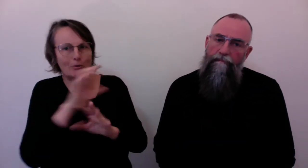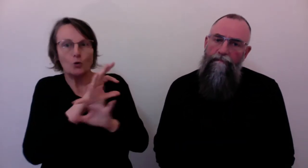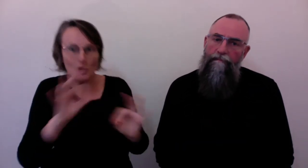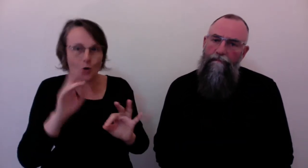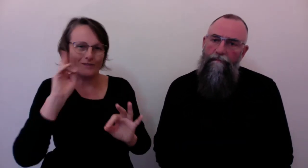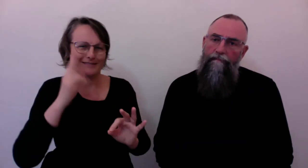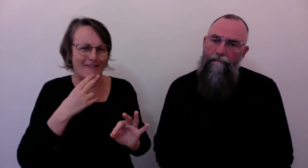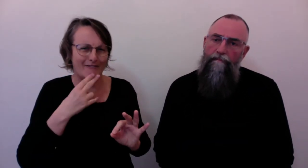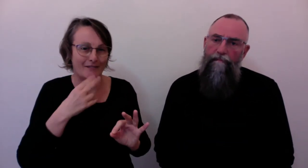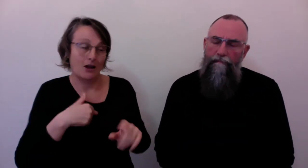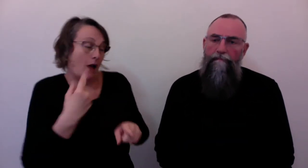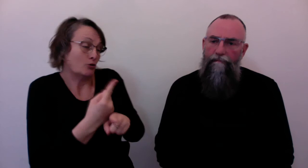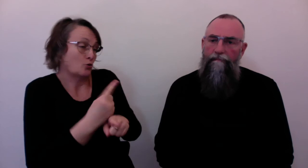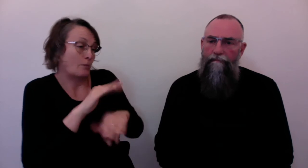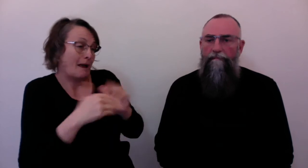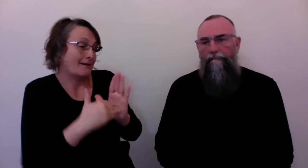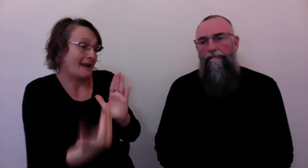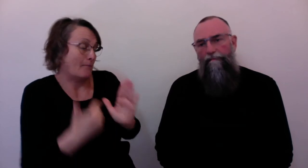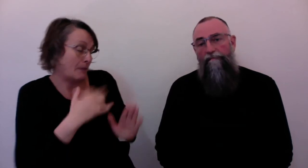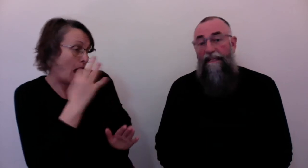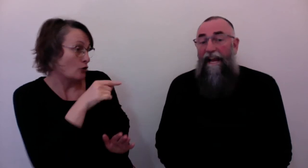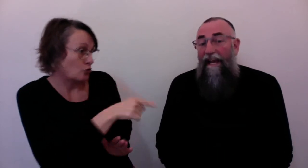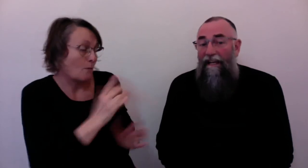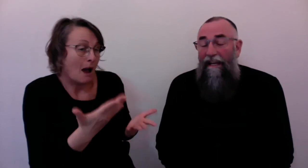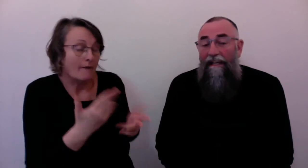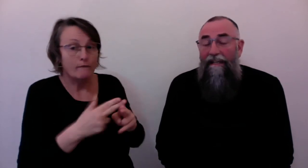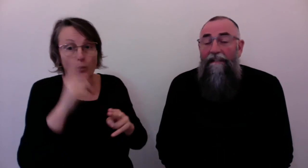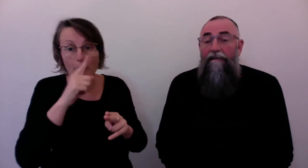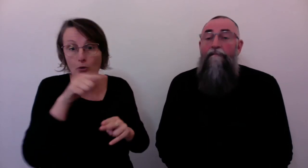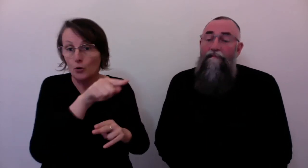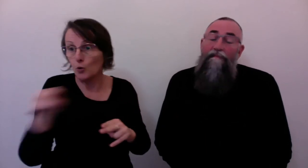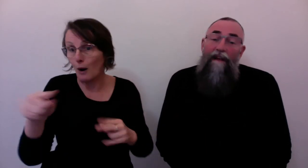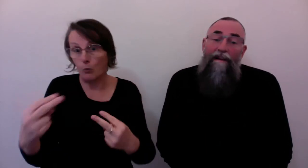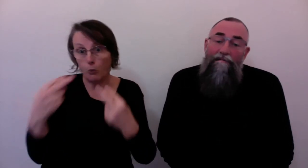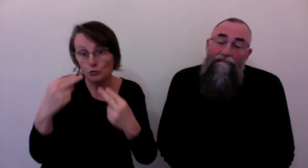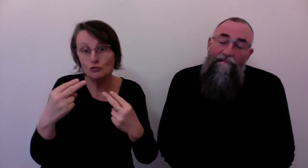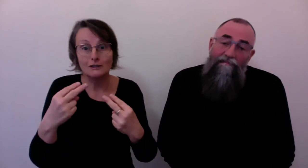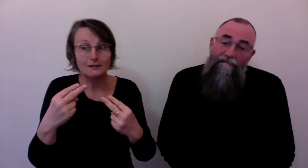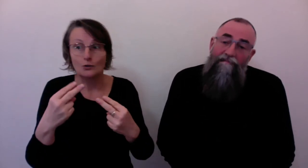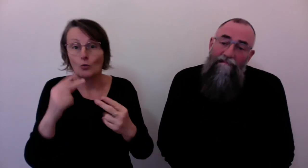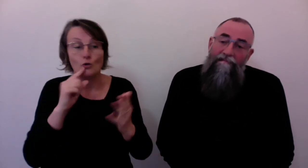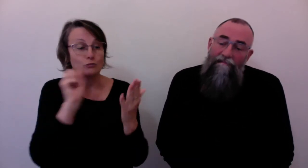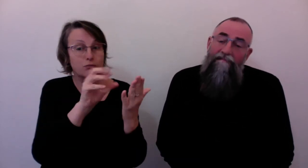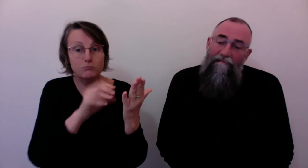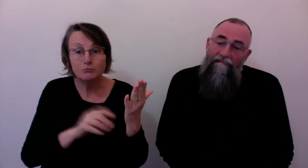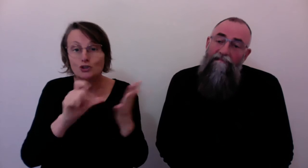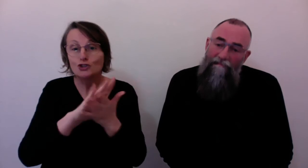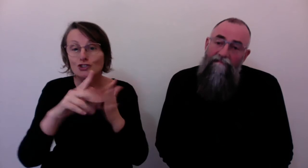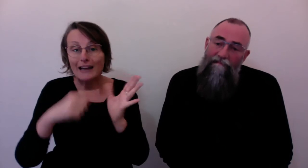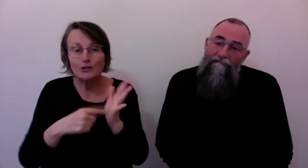I talk about it now, I'm not necessarily to put that to you, but for people who might be wanting to join us on the socials to clarify that a little bit more.